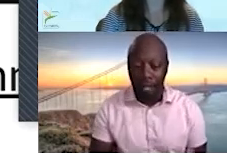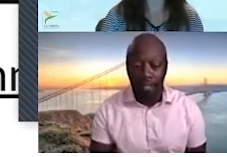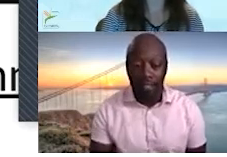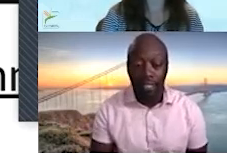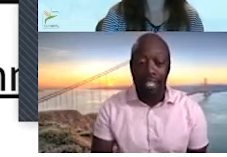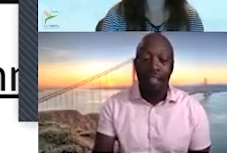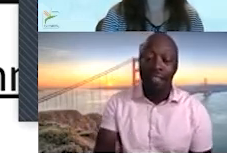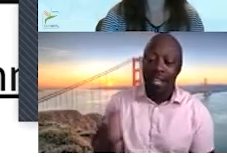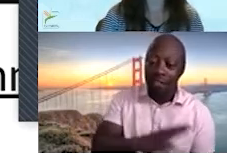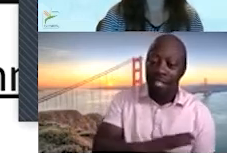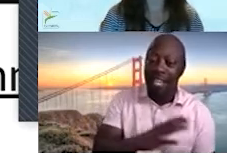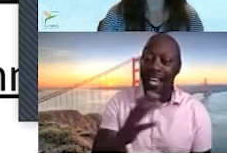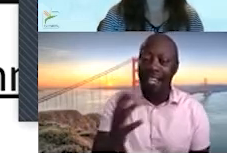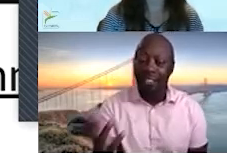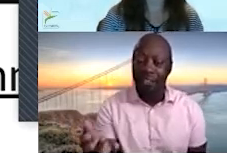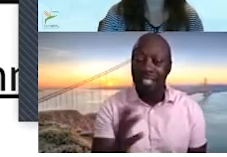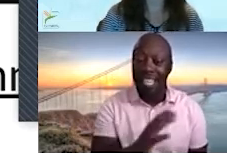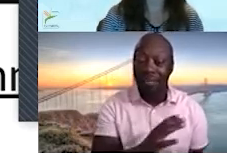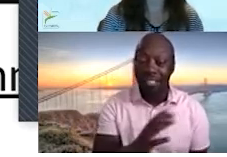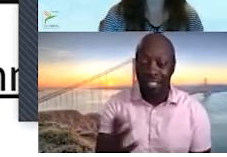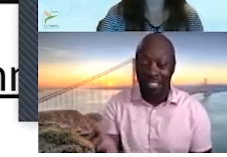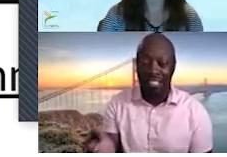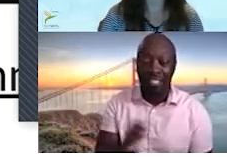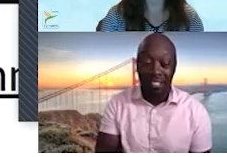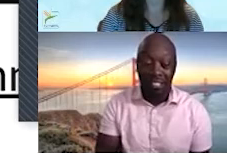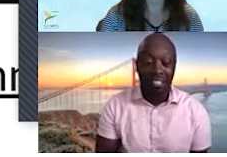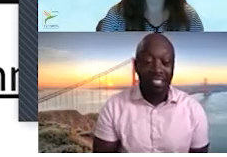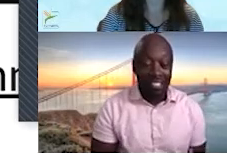10 months, then you can add a third language.